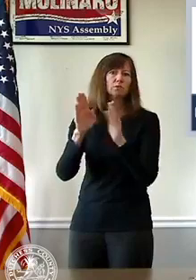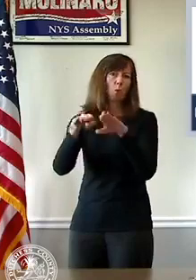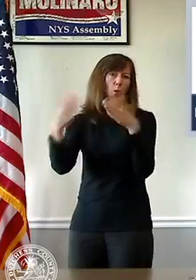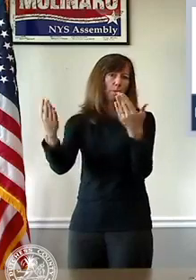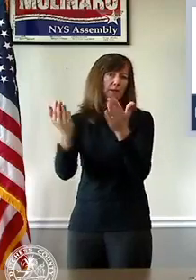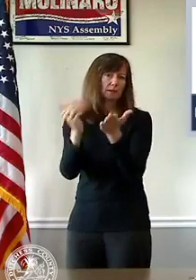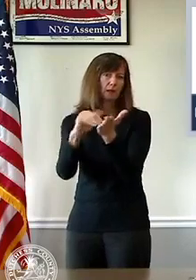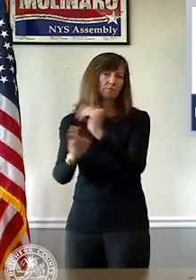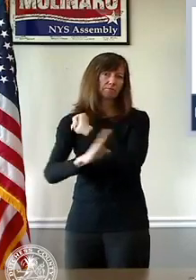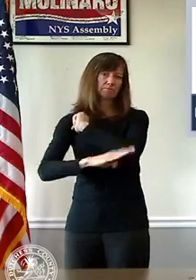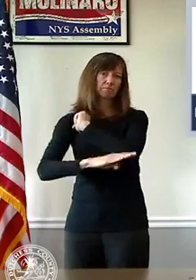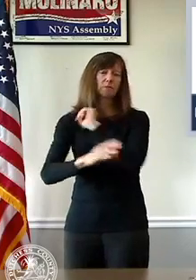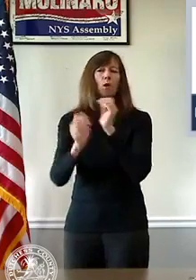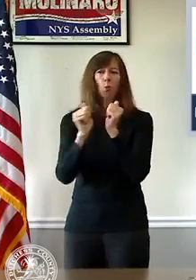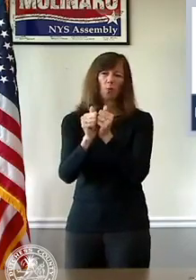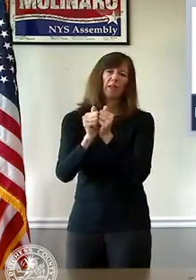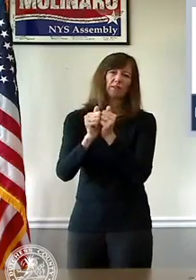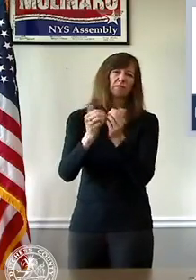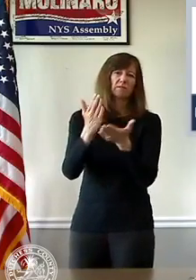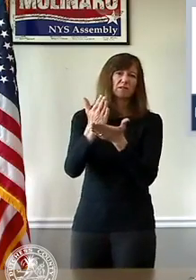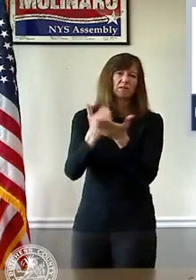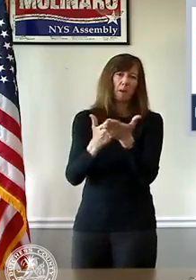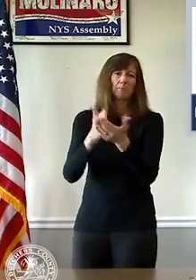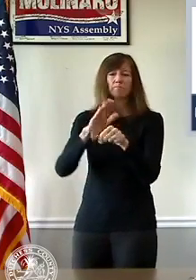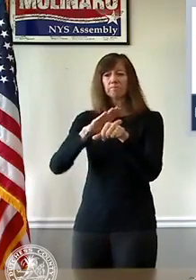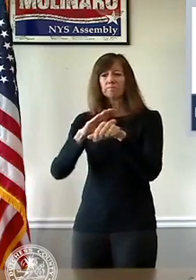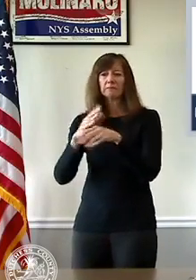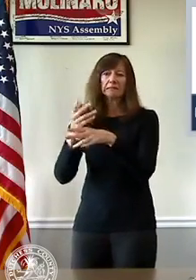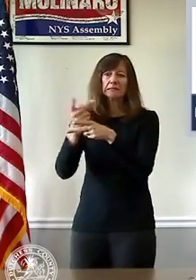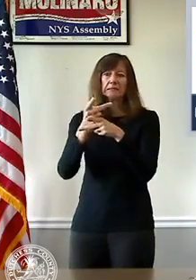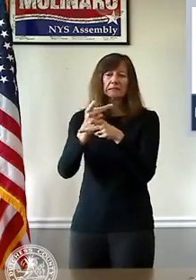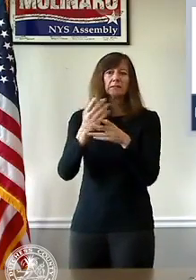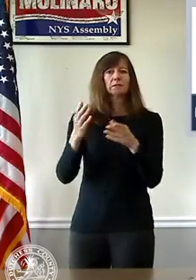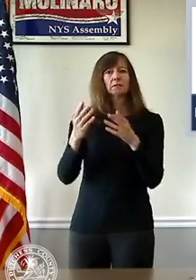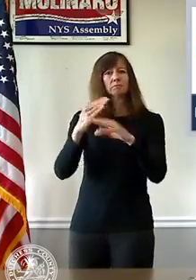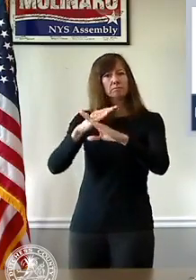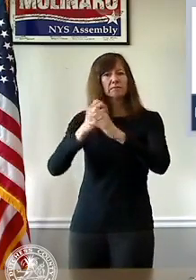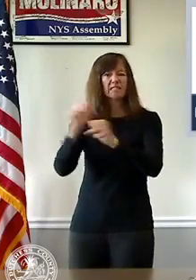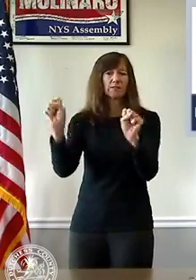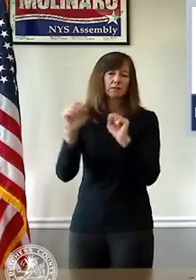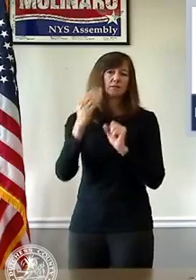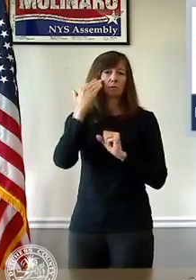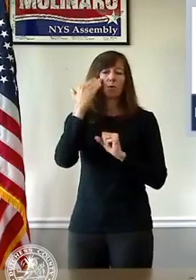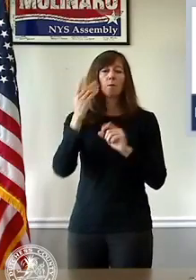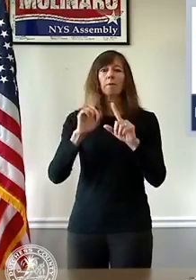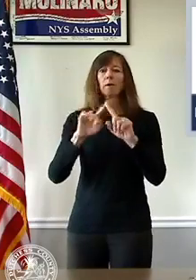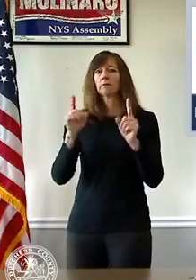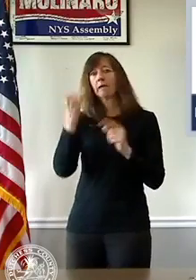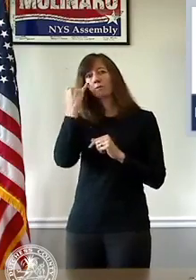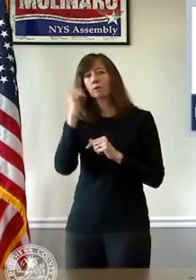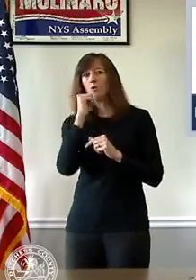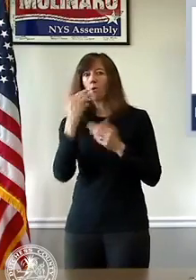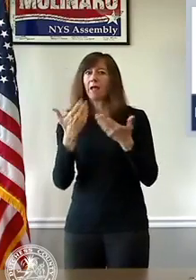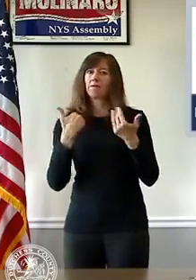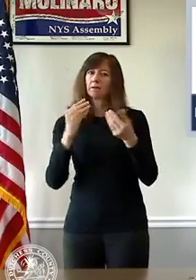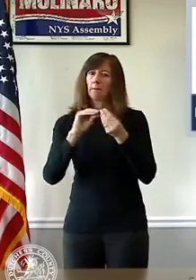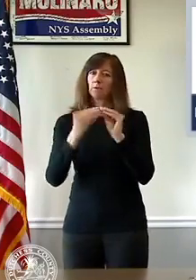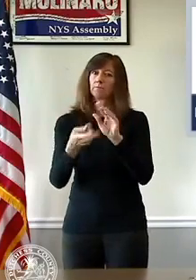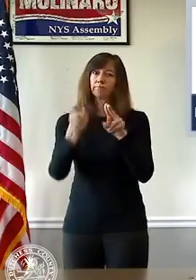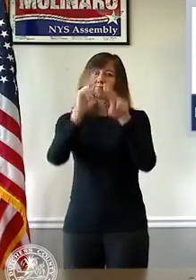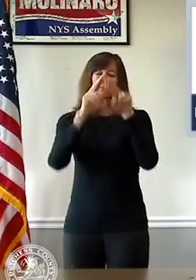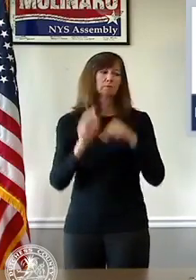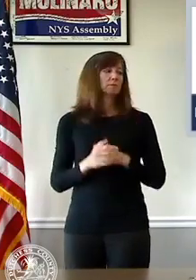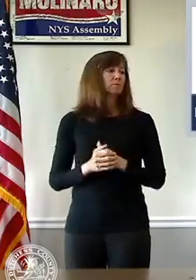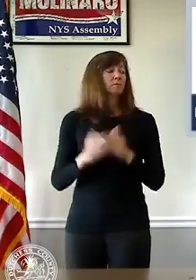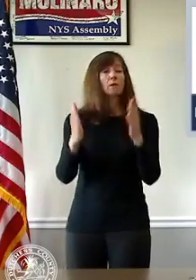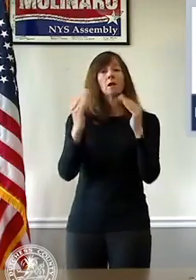precautions, but we think that is attainable, assuming we don't have any major uptick in those numbers. Kelly asked about town